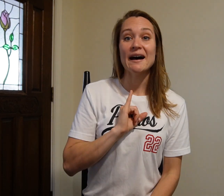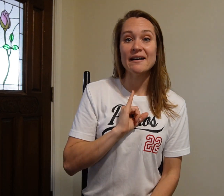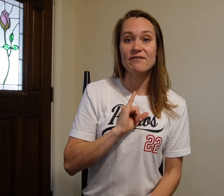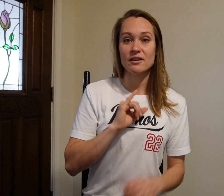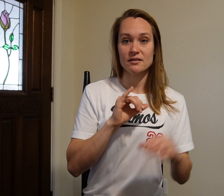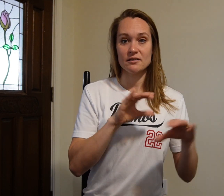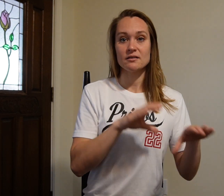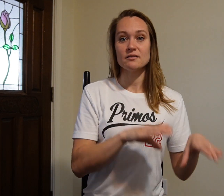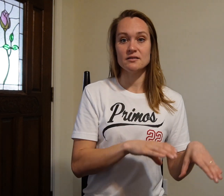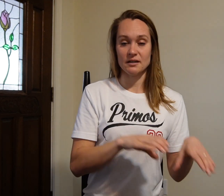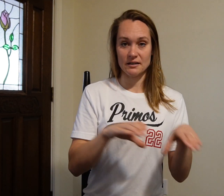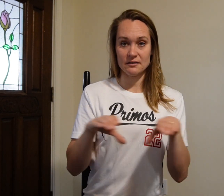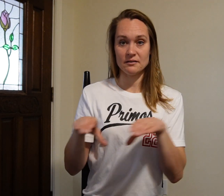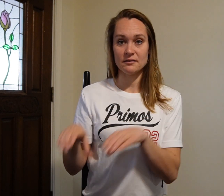I've done.